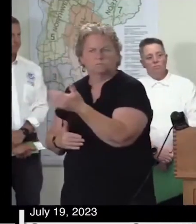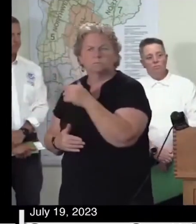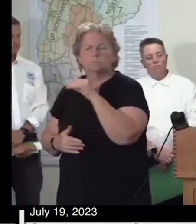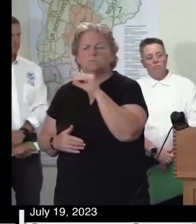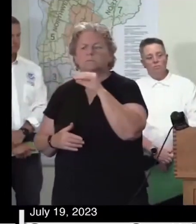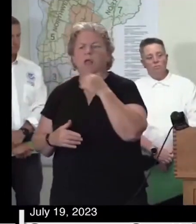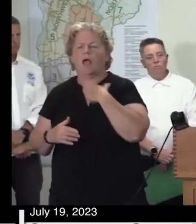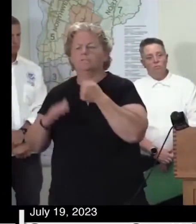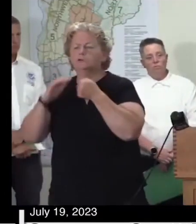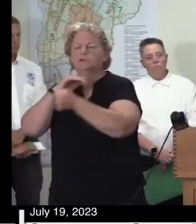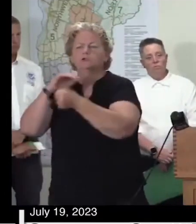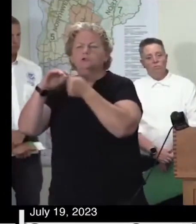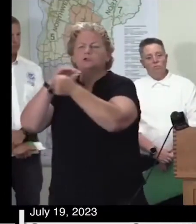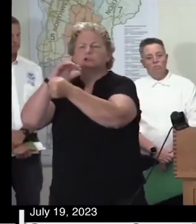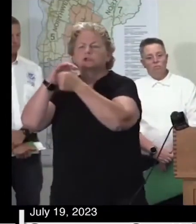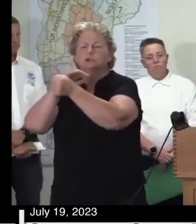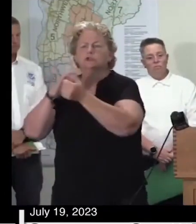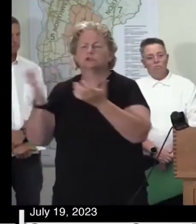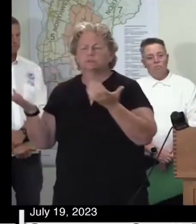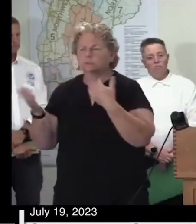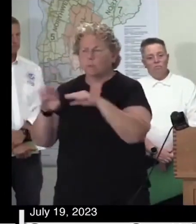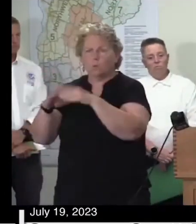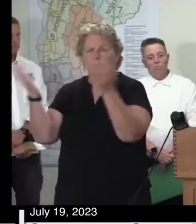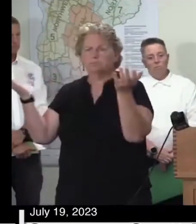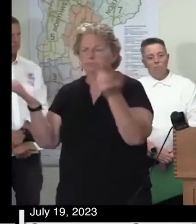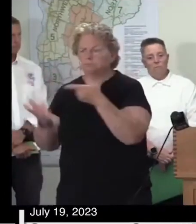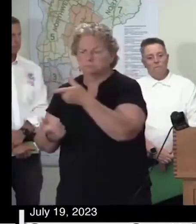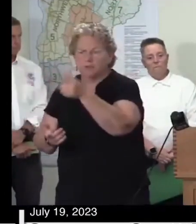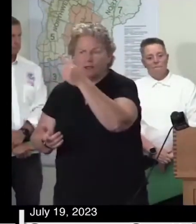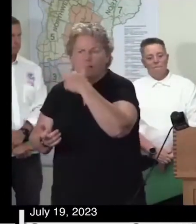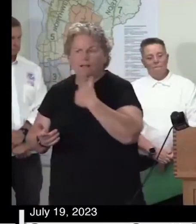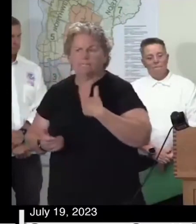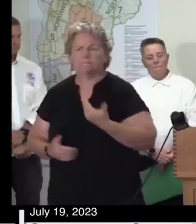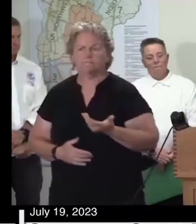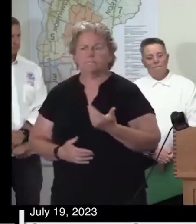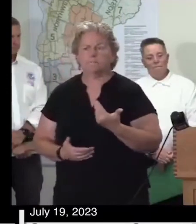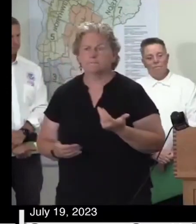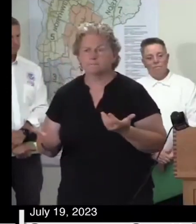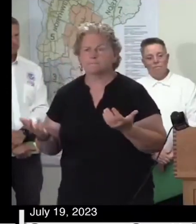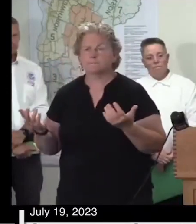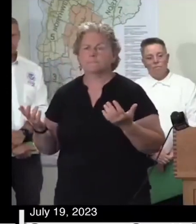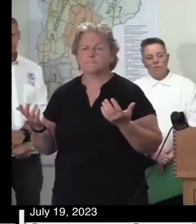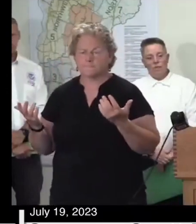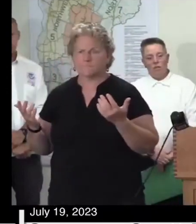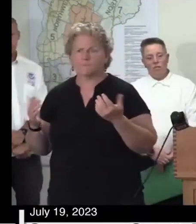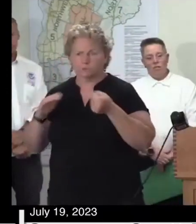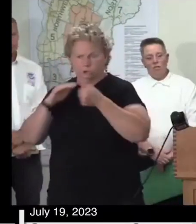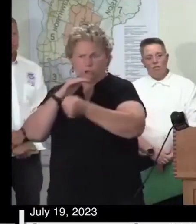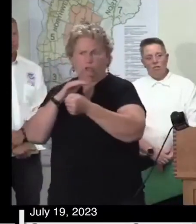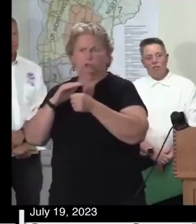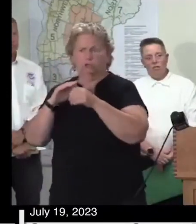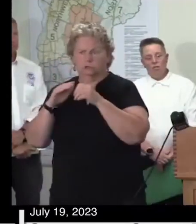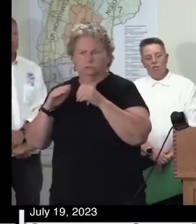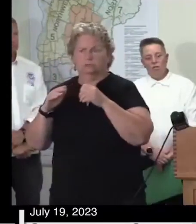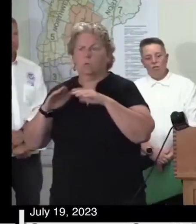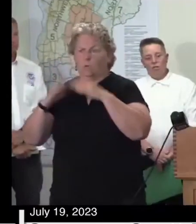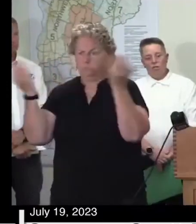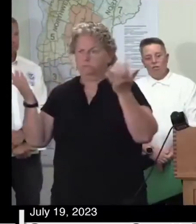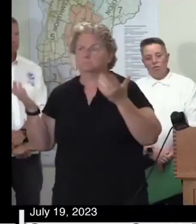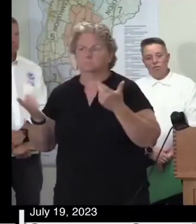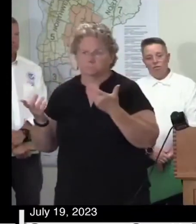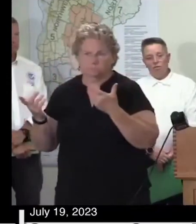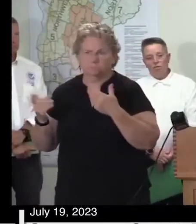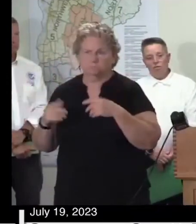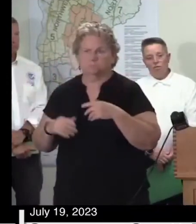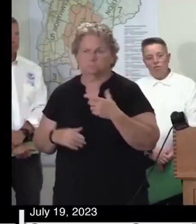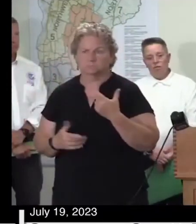any way. So we want to make sure that everyone knows, and they're still open to those affected. So I don't have a number on